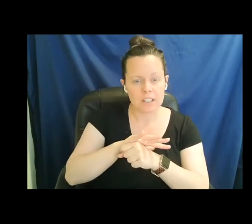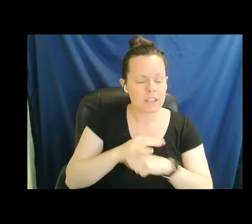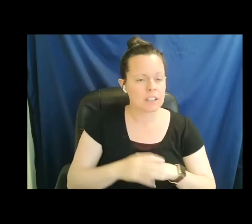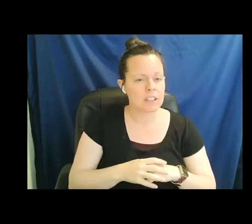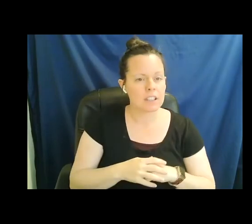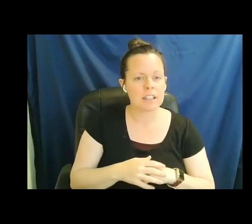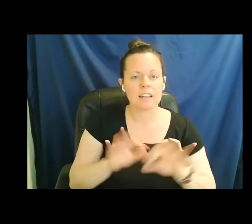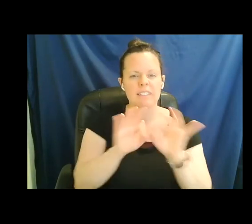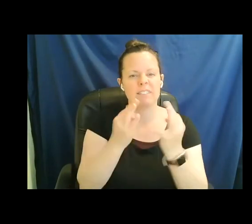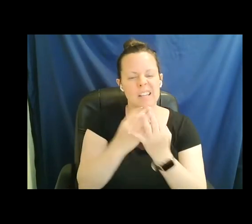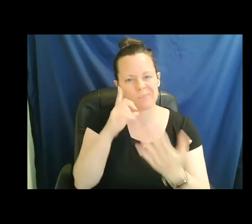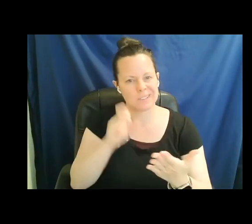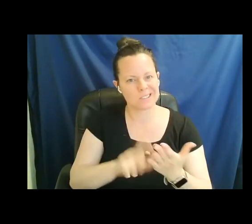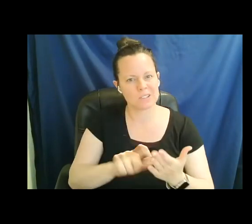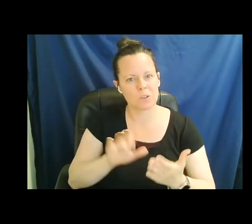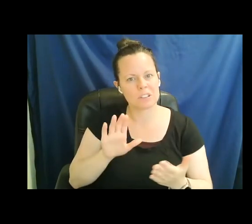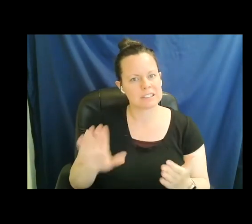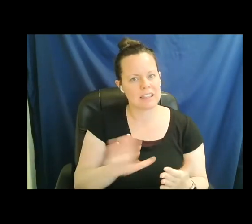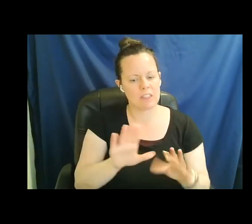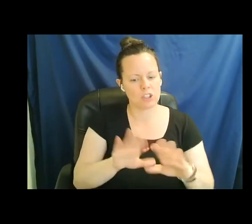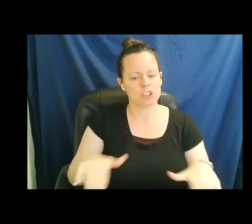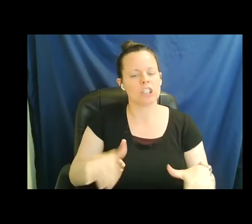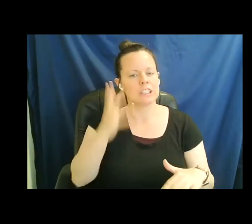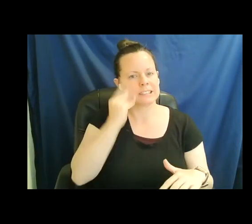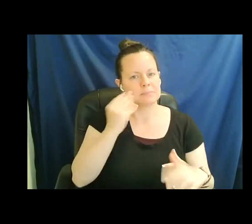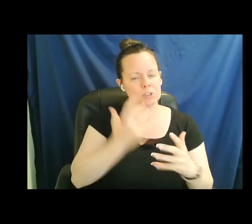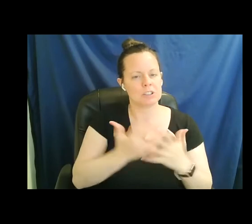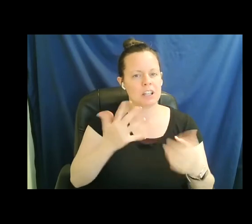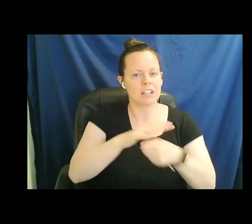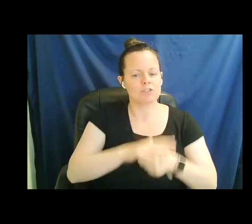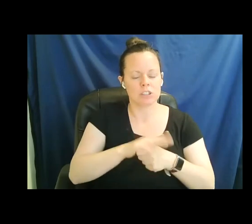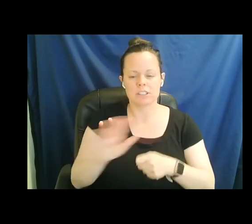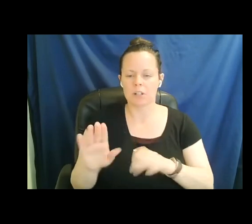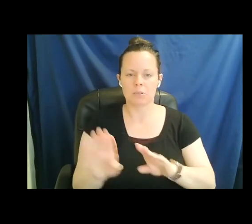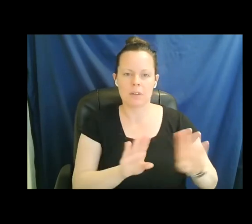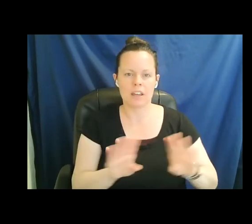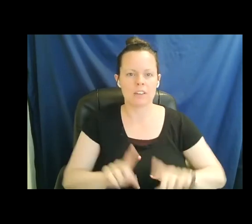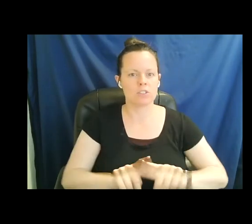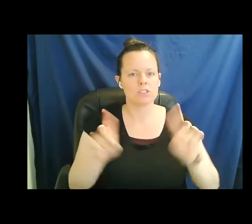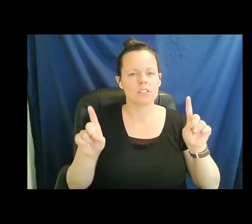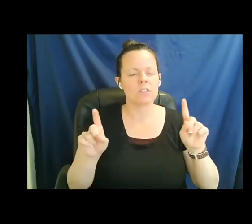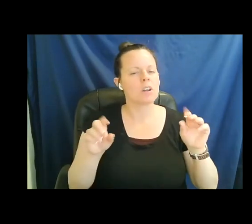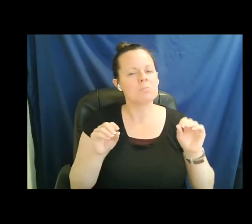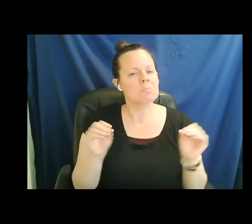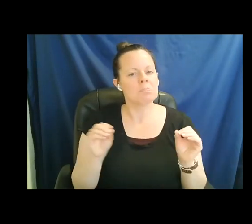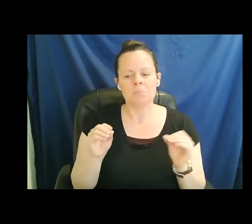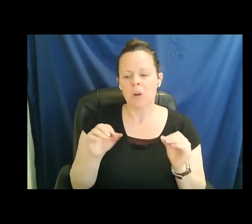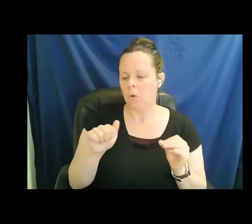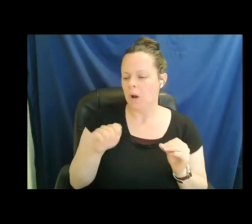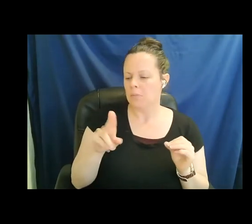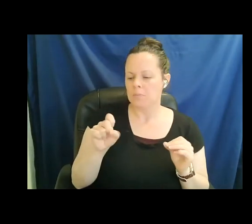Families who noticed that their kids were under a lot of stress, their behaviors were different, had nothing to do with abuse or neglect. They just wanted to get some